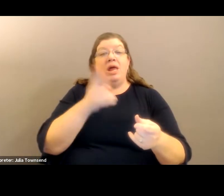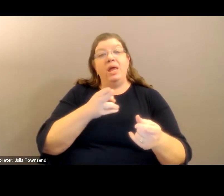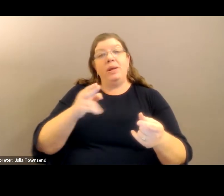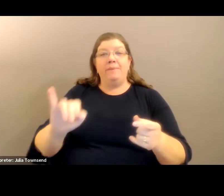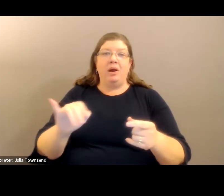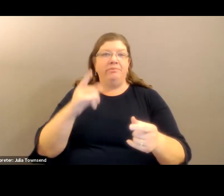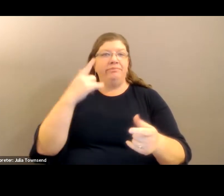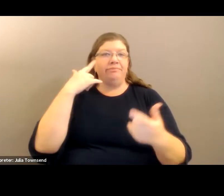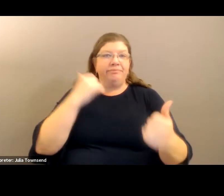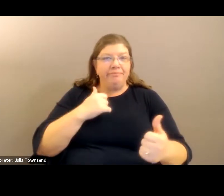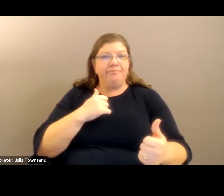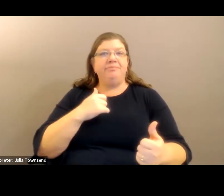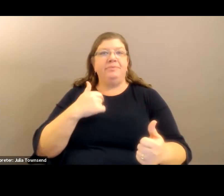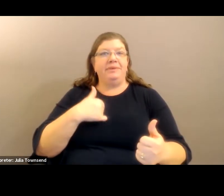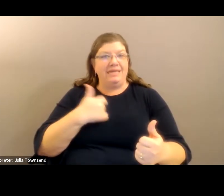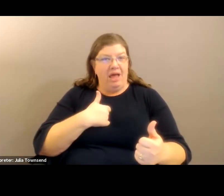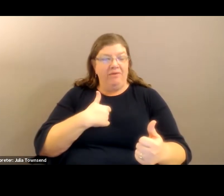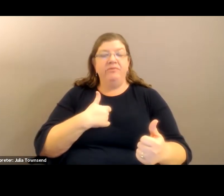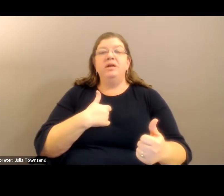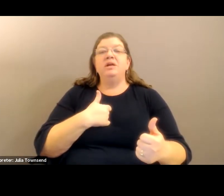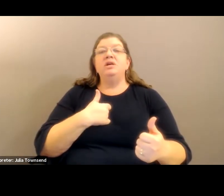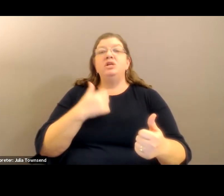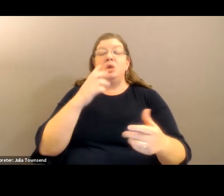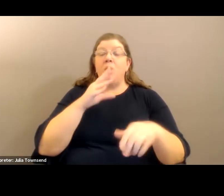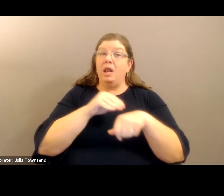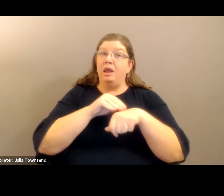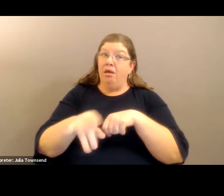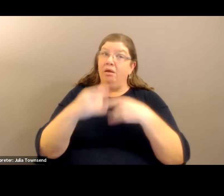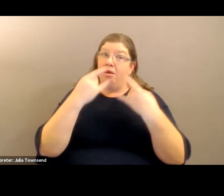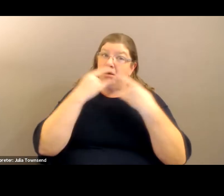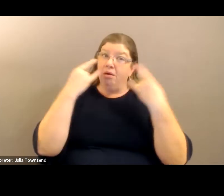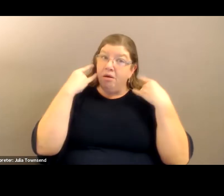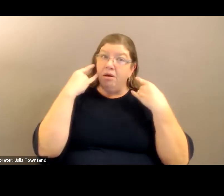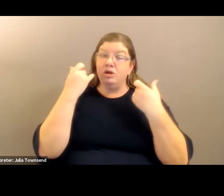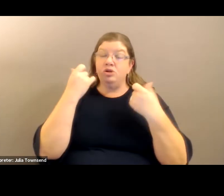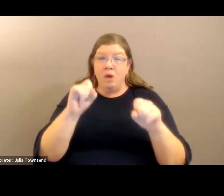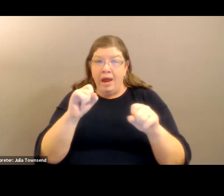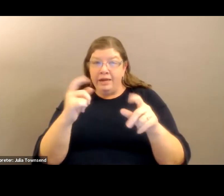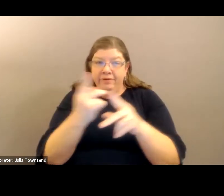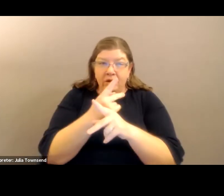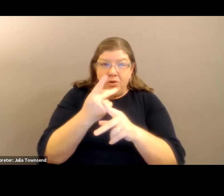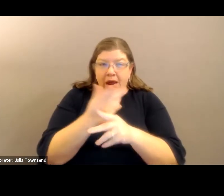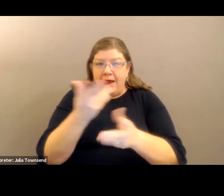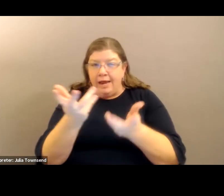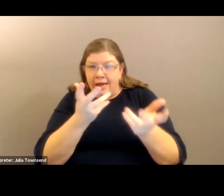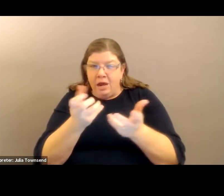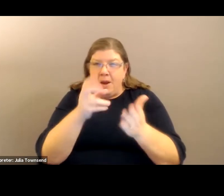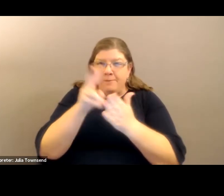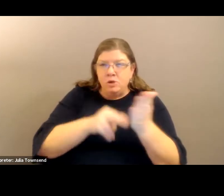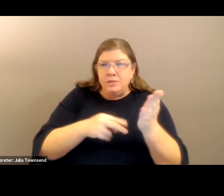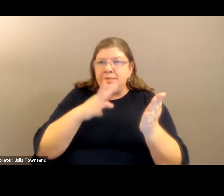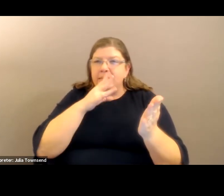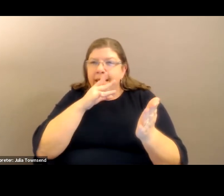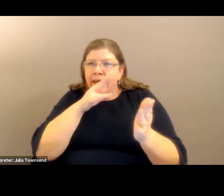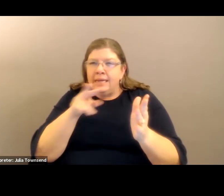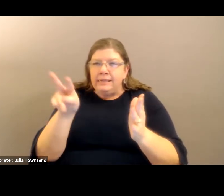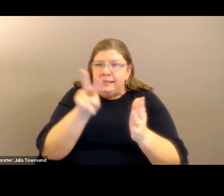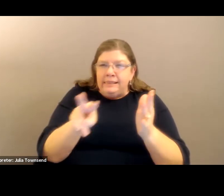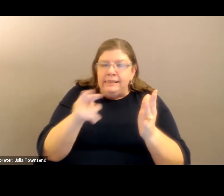take, it takes its toll in terms of trying to figure out what someone's saying, I'm